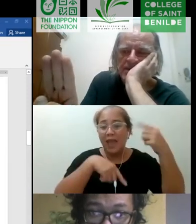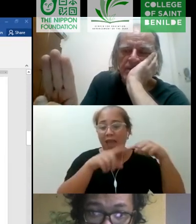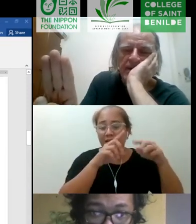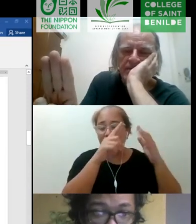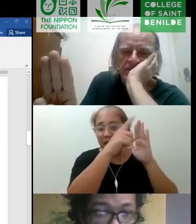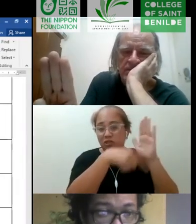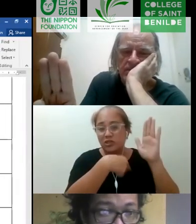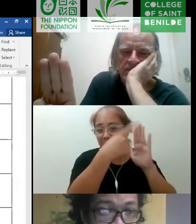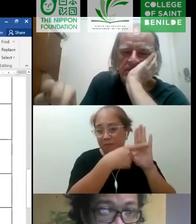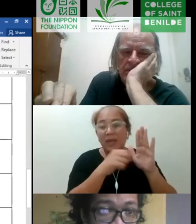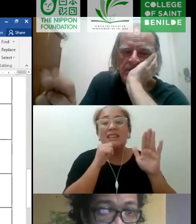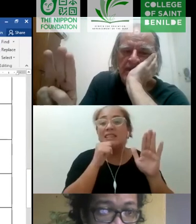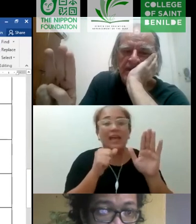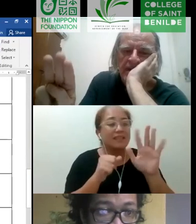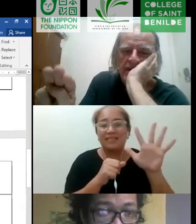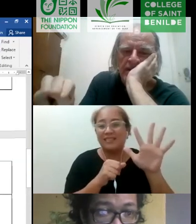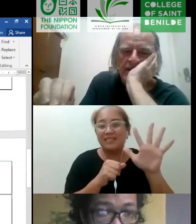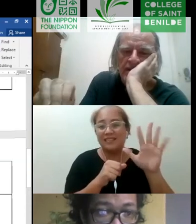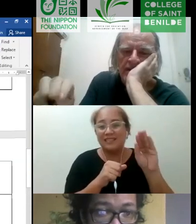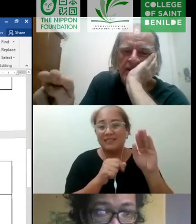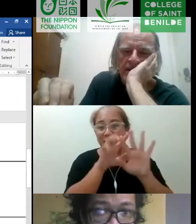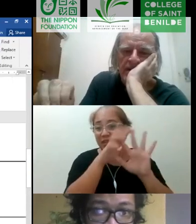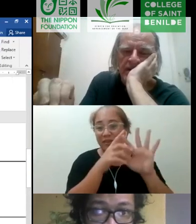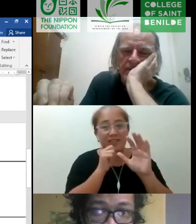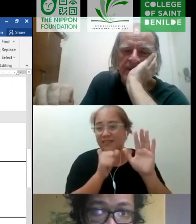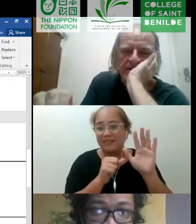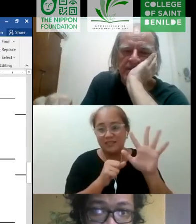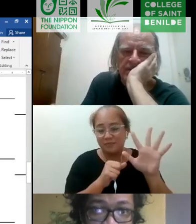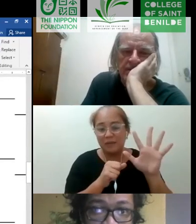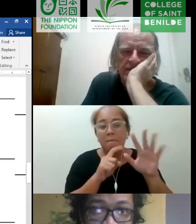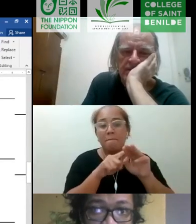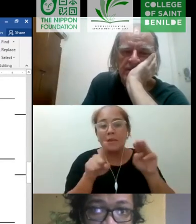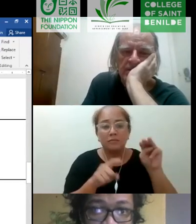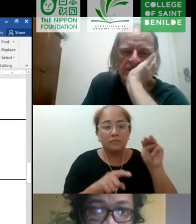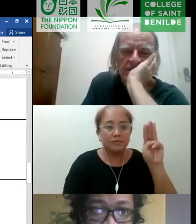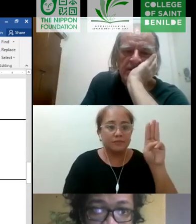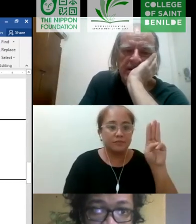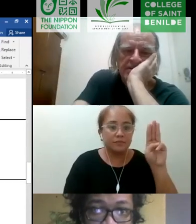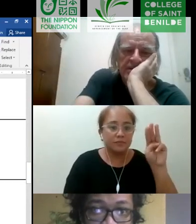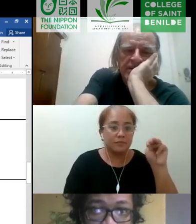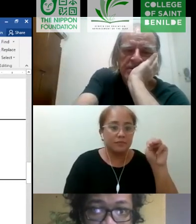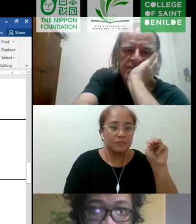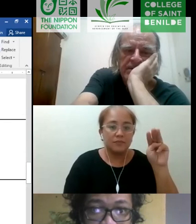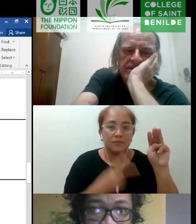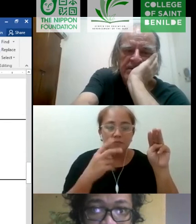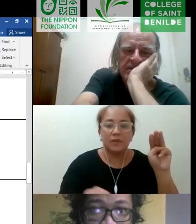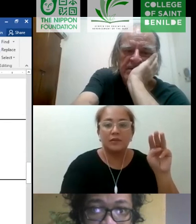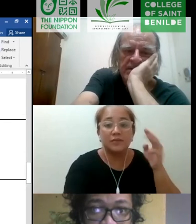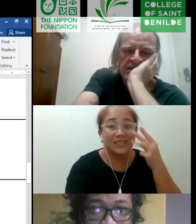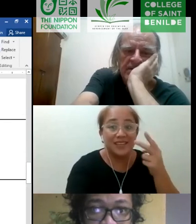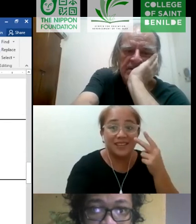fingers are not spread, but they are kind of bent. Yeah, so there you